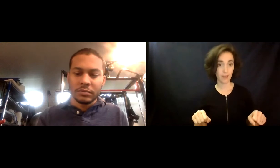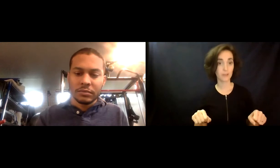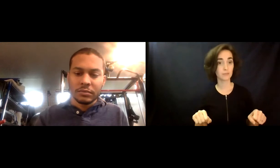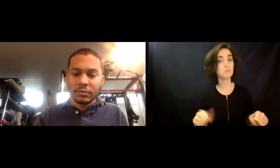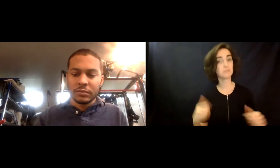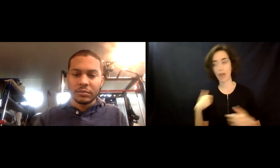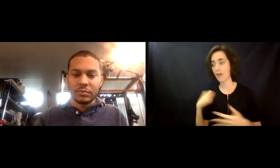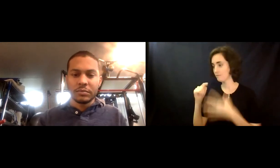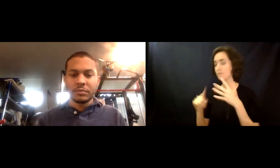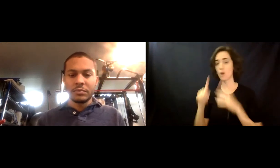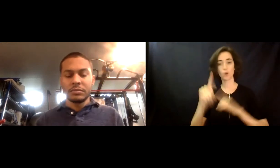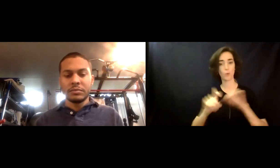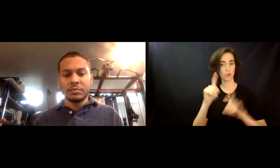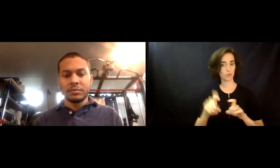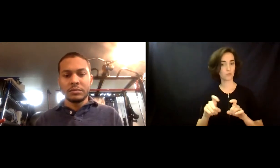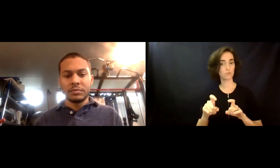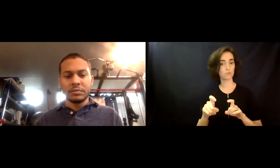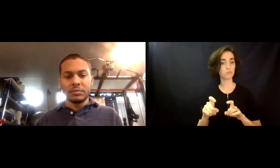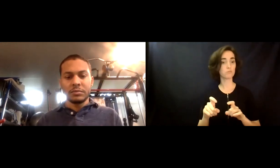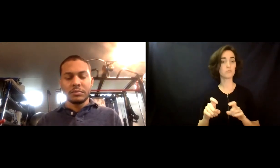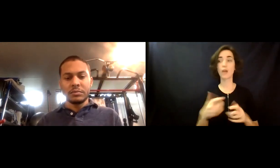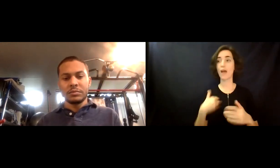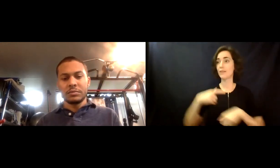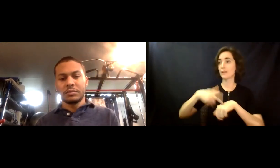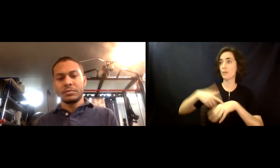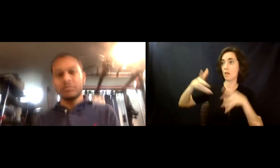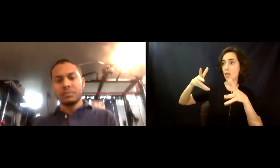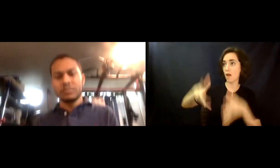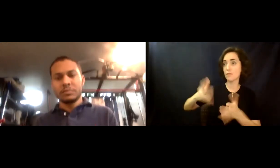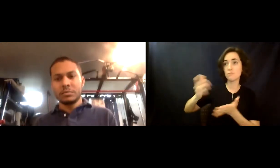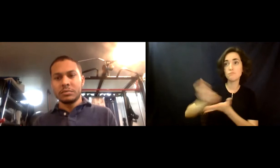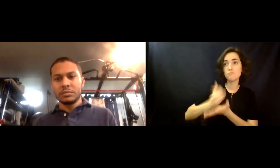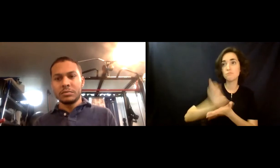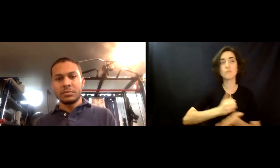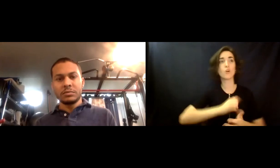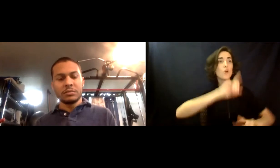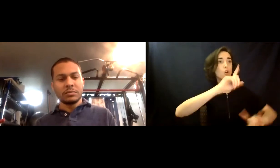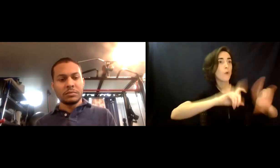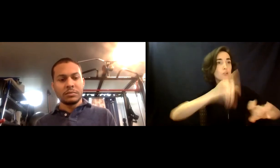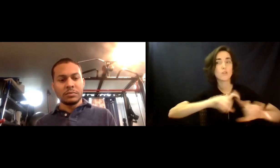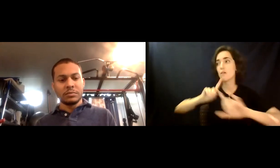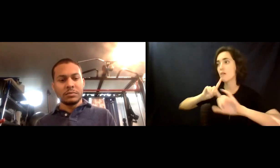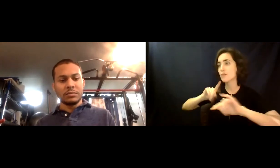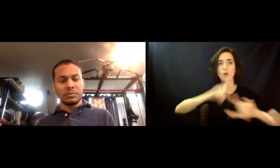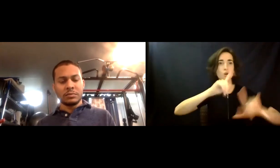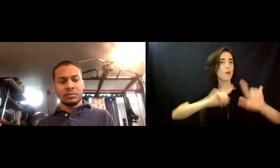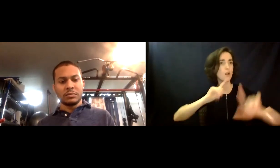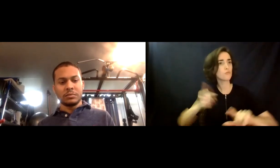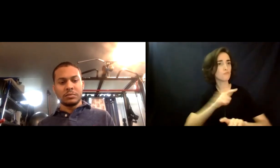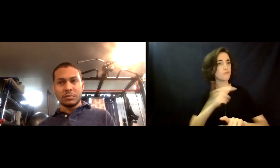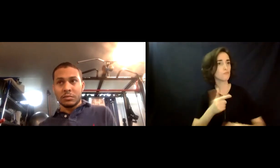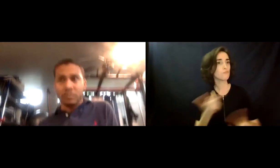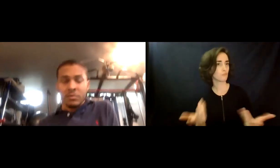and we would like to use the remaining time as possibly like a Q&A session to talk about